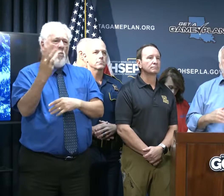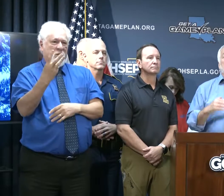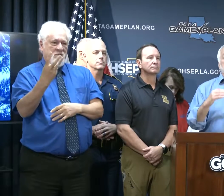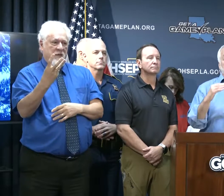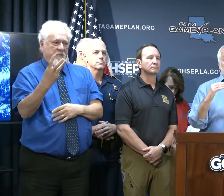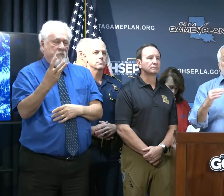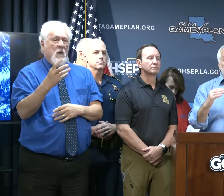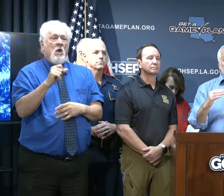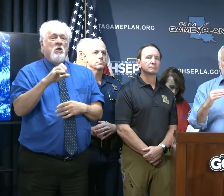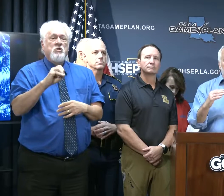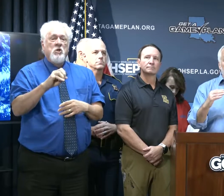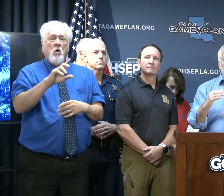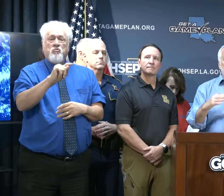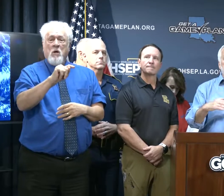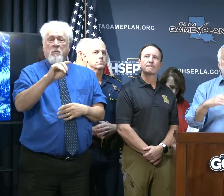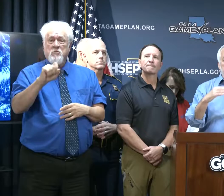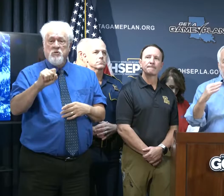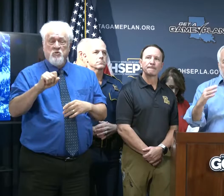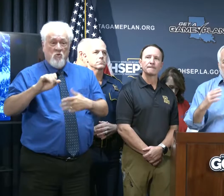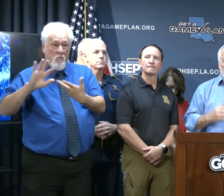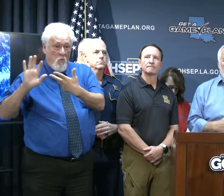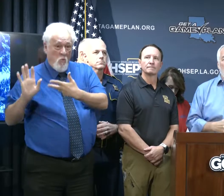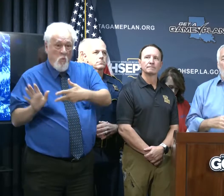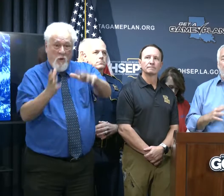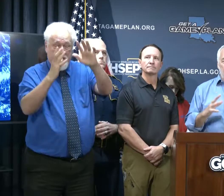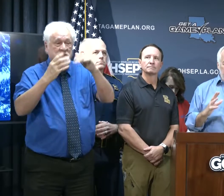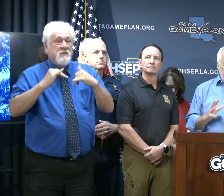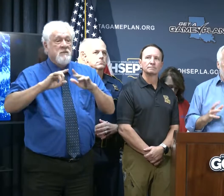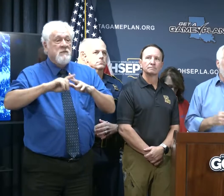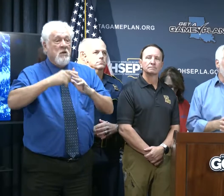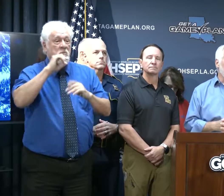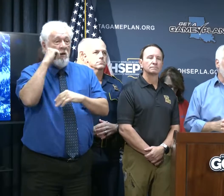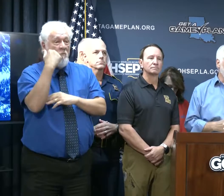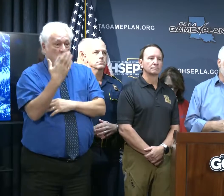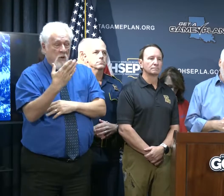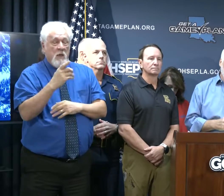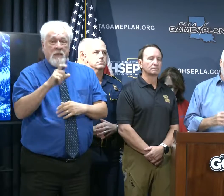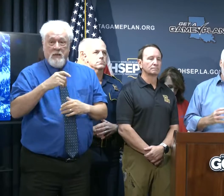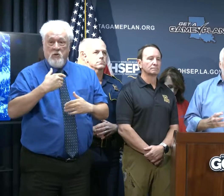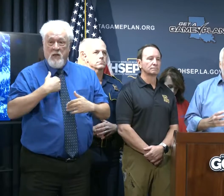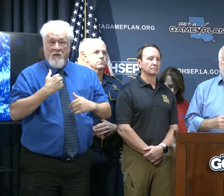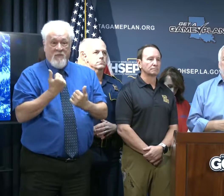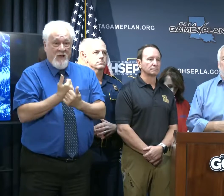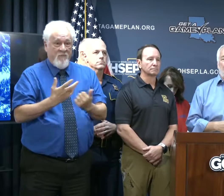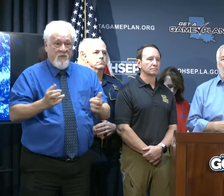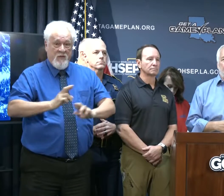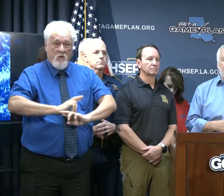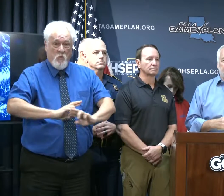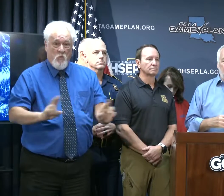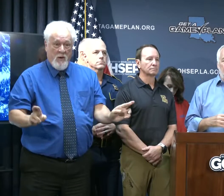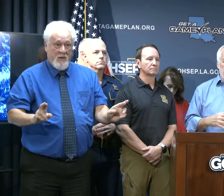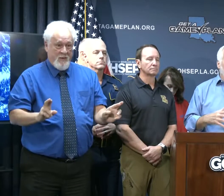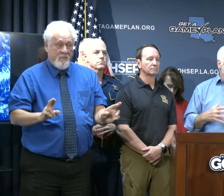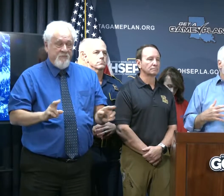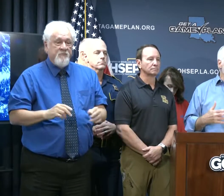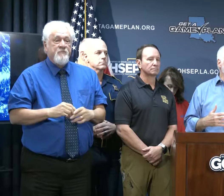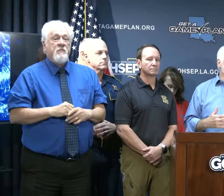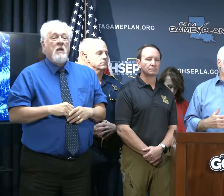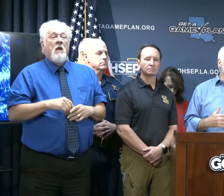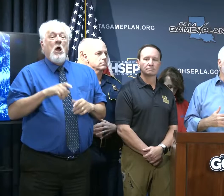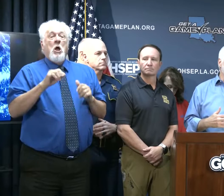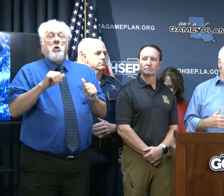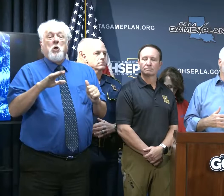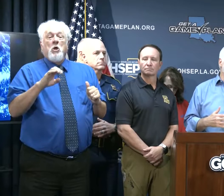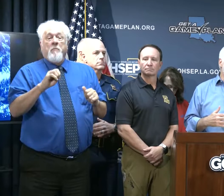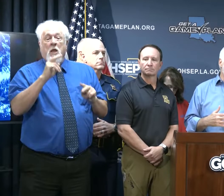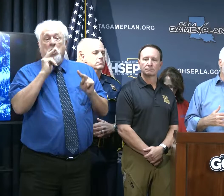Wednesday. So tropical storm force winds begin tomorrow morning. You need to have everything completed by that time. Could be looking